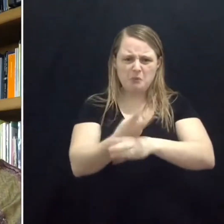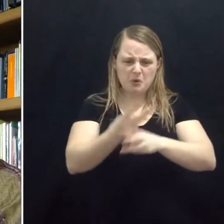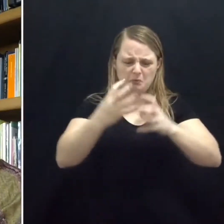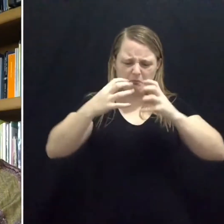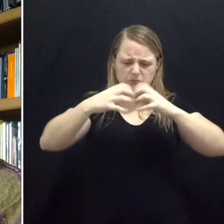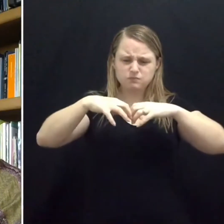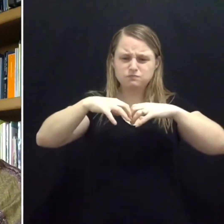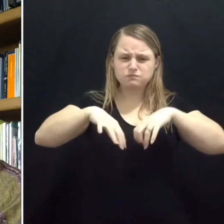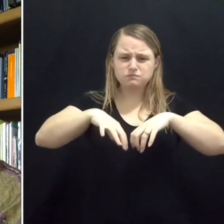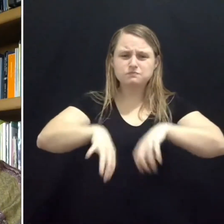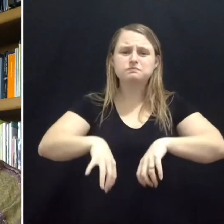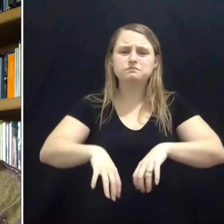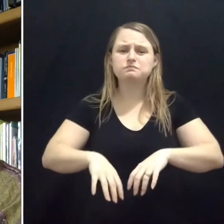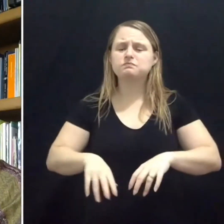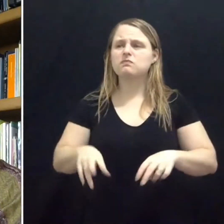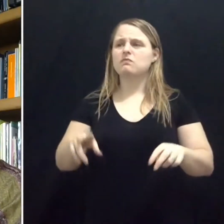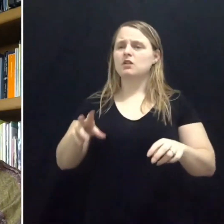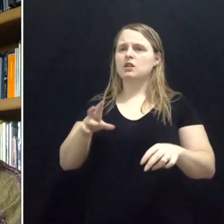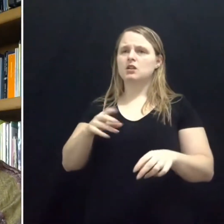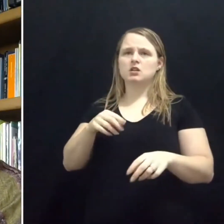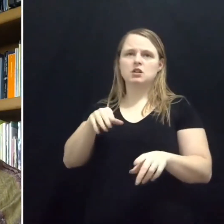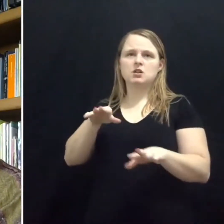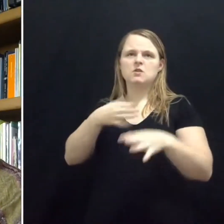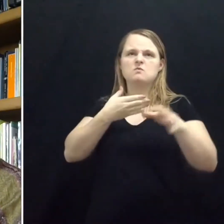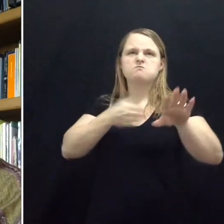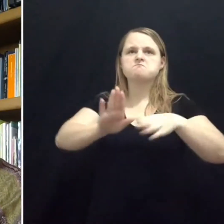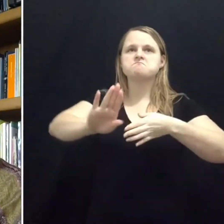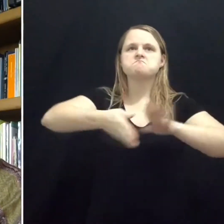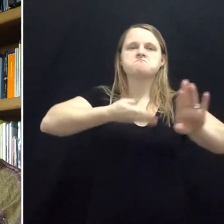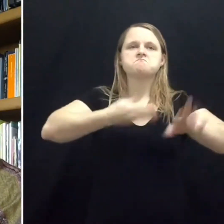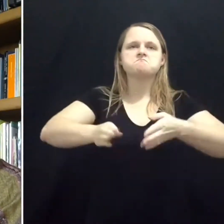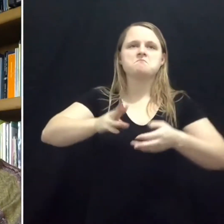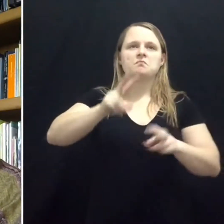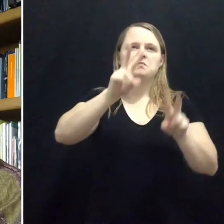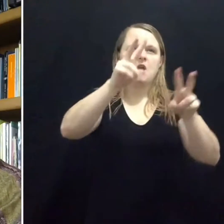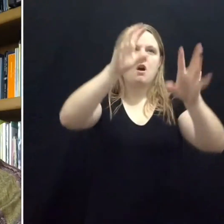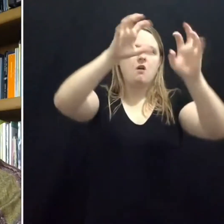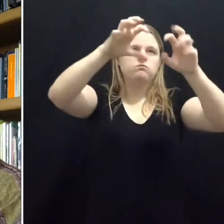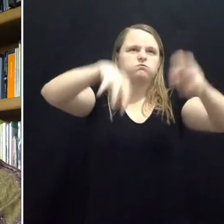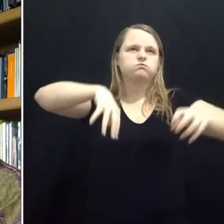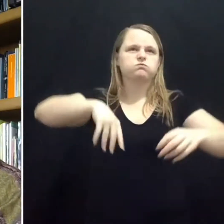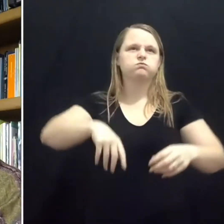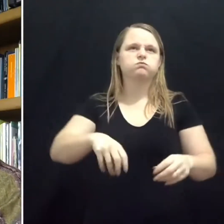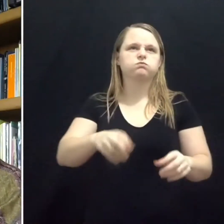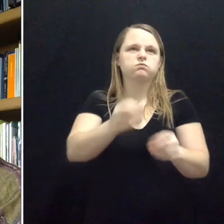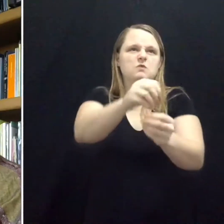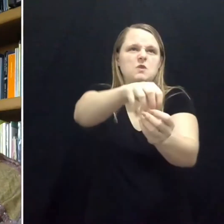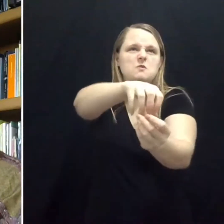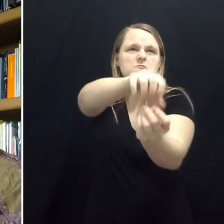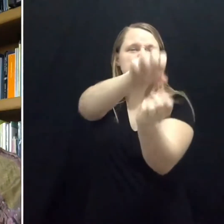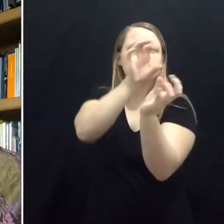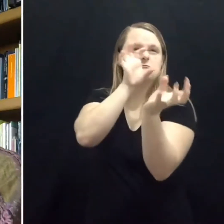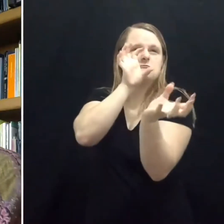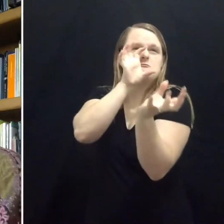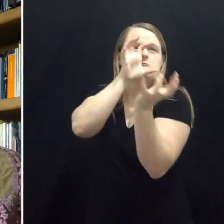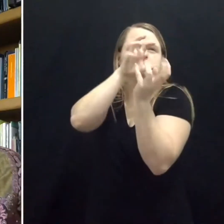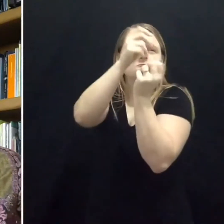world, all tattered and torn, stood out on the ledge, and